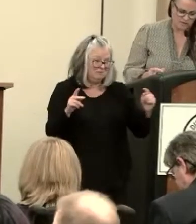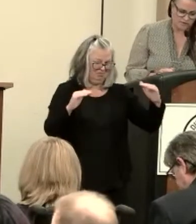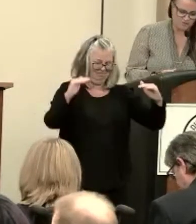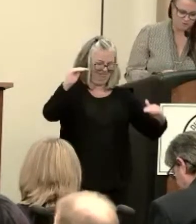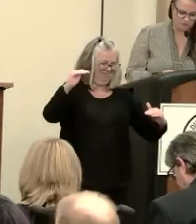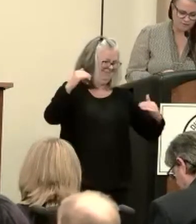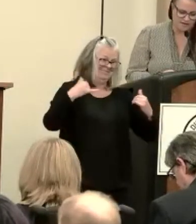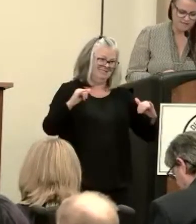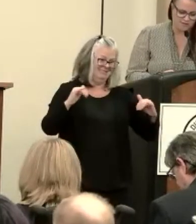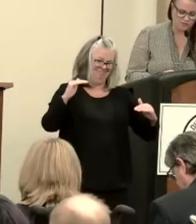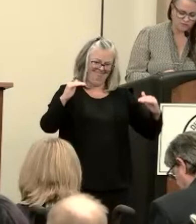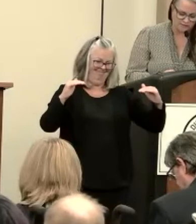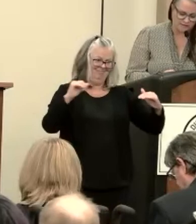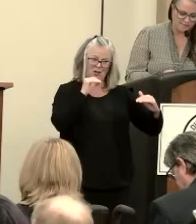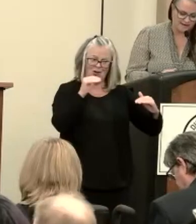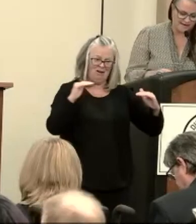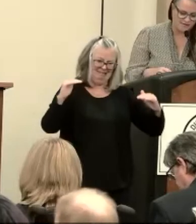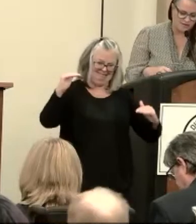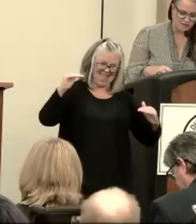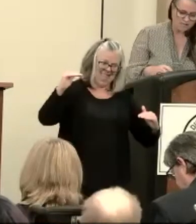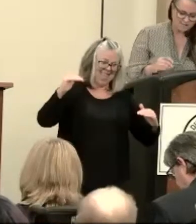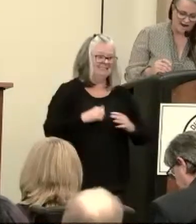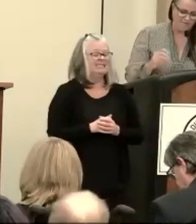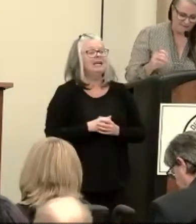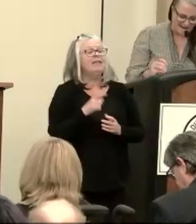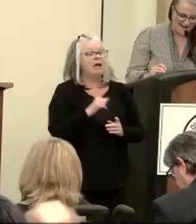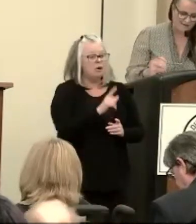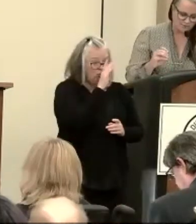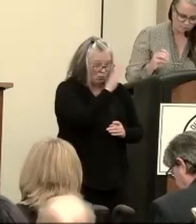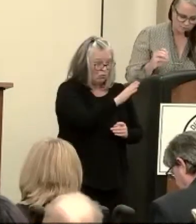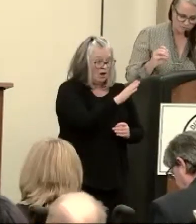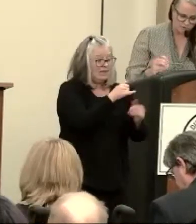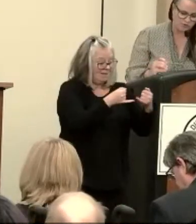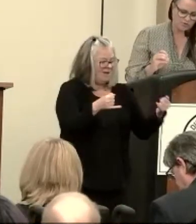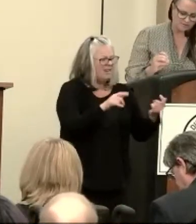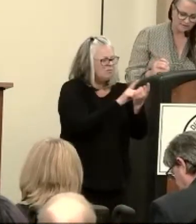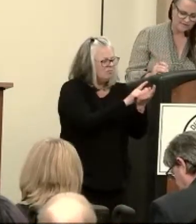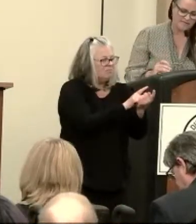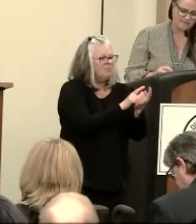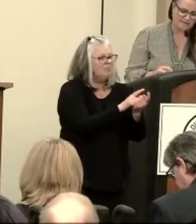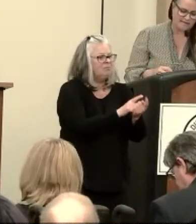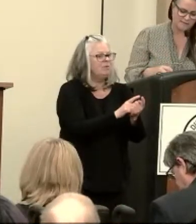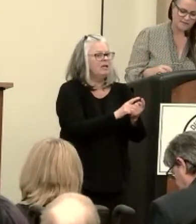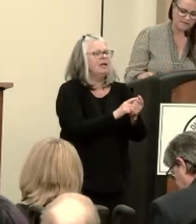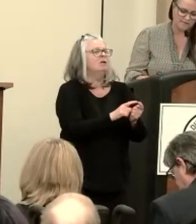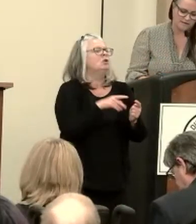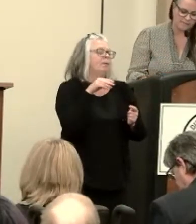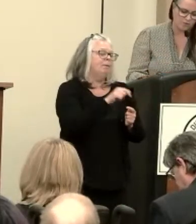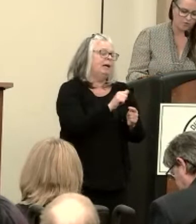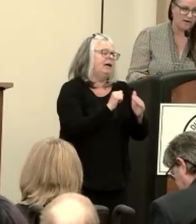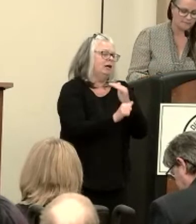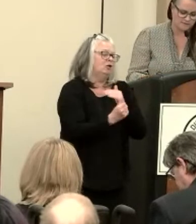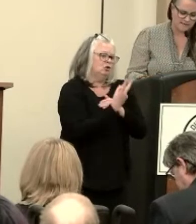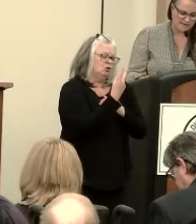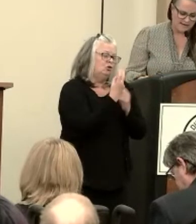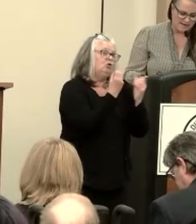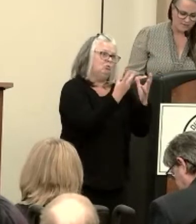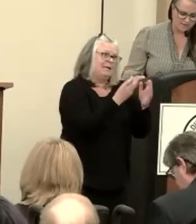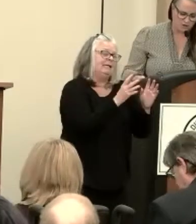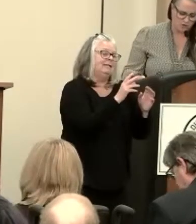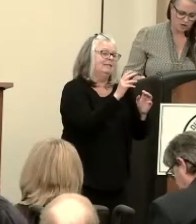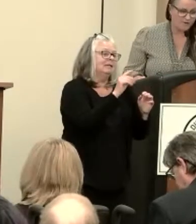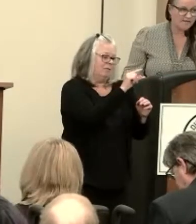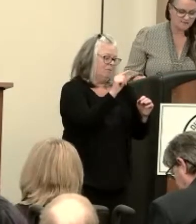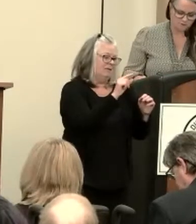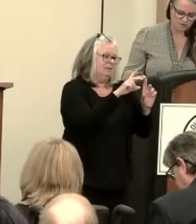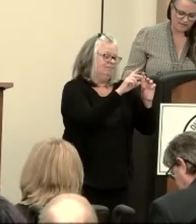wage increase only applies to those frontline paid staff paid through 2 of the government's many disability funding programs. And there is